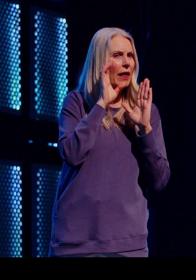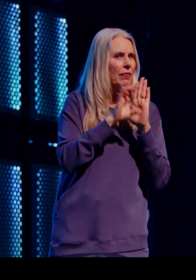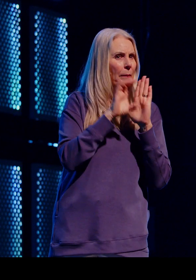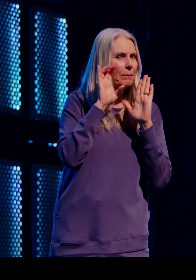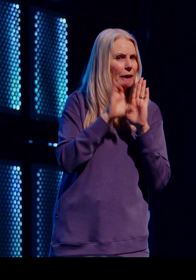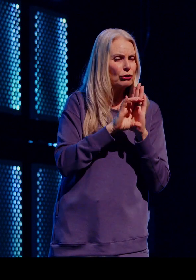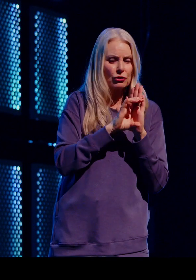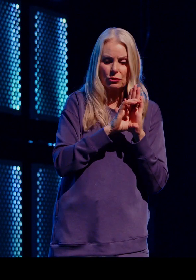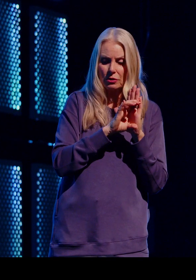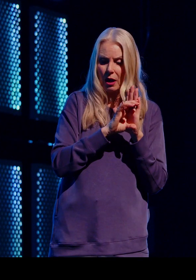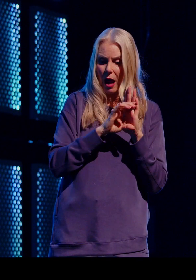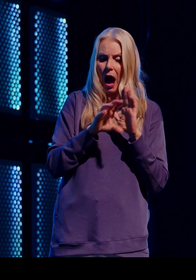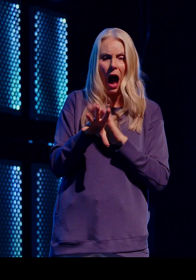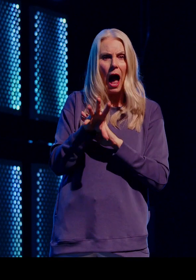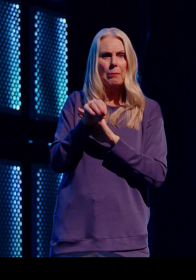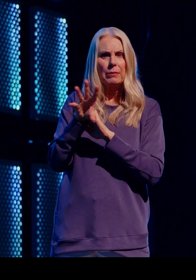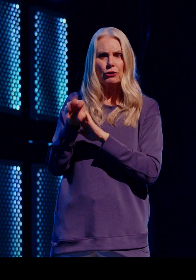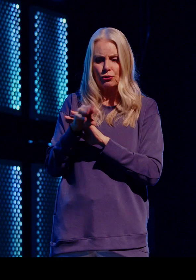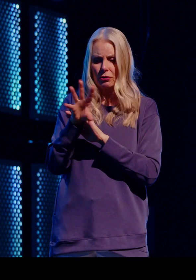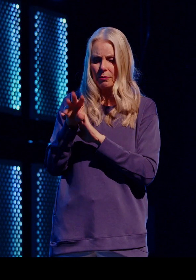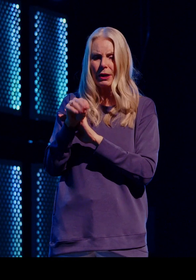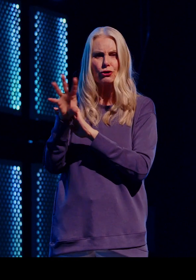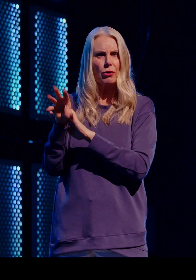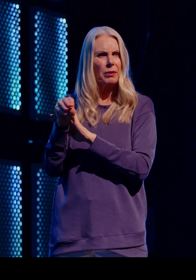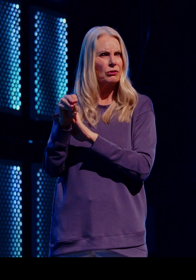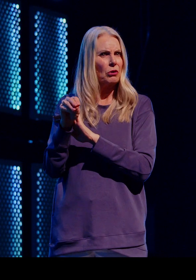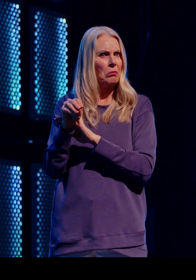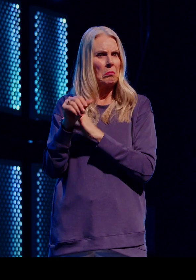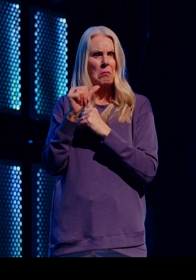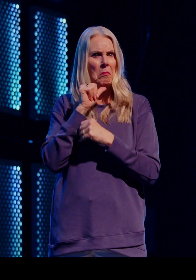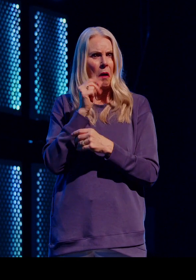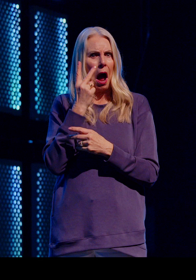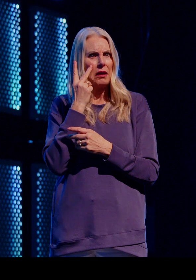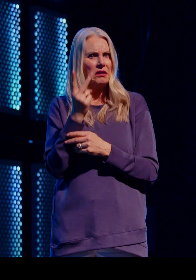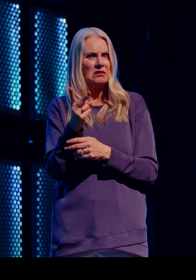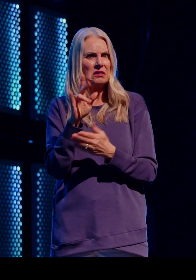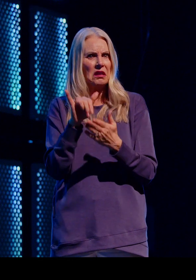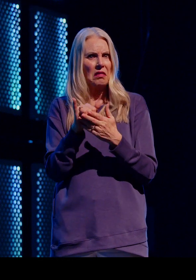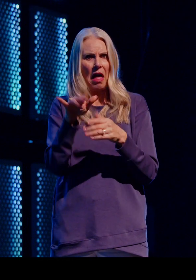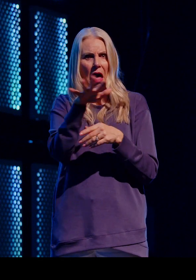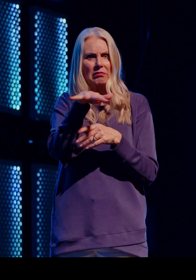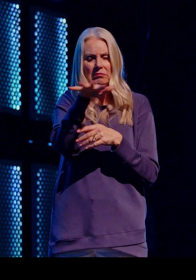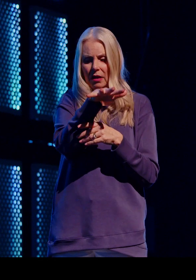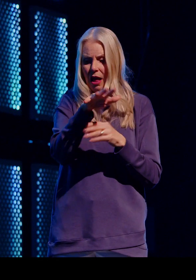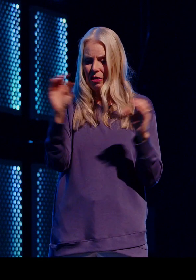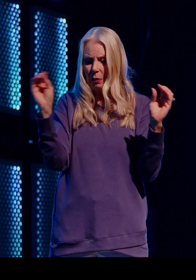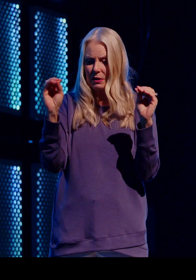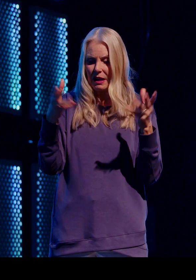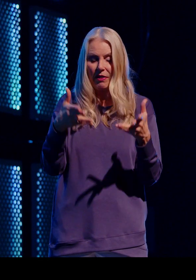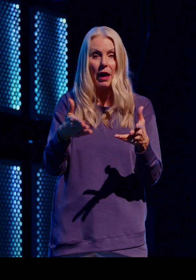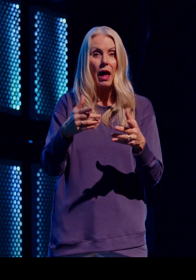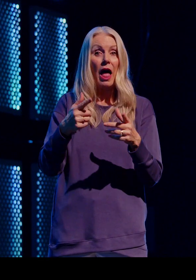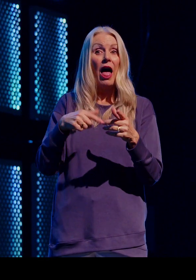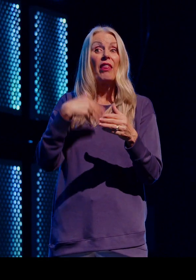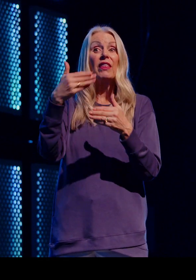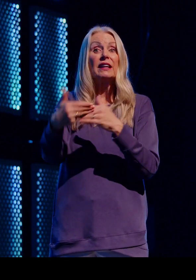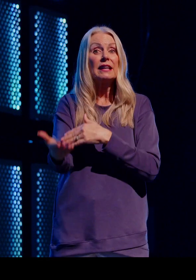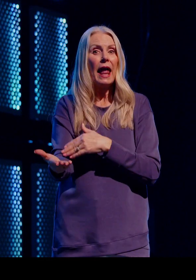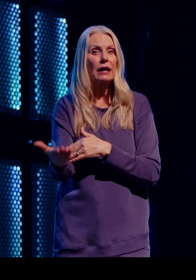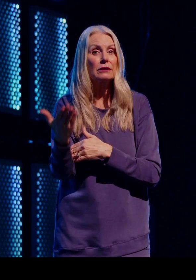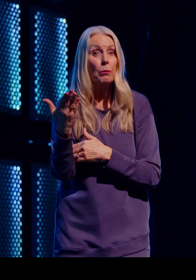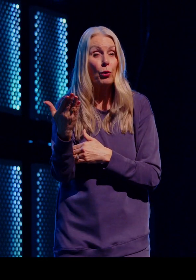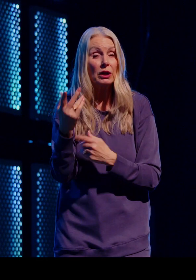looked. And the day before, I took a picture in the same spot. And you can see that bush was bare. There was nothing on it. And then we go back the next morning,